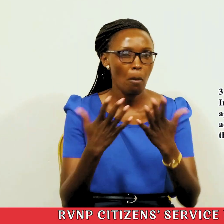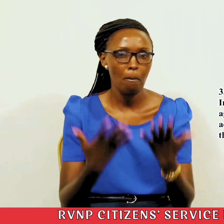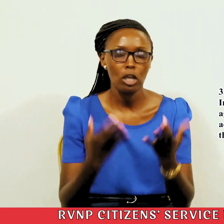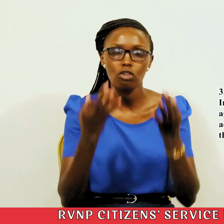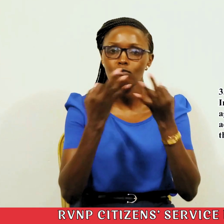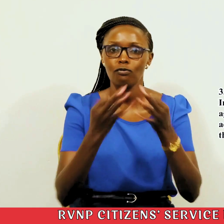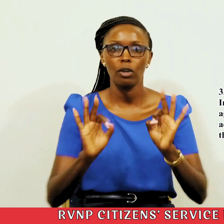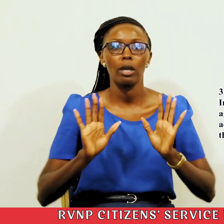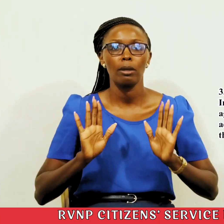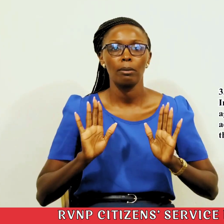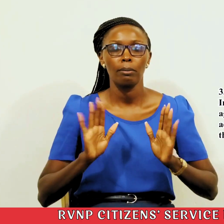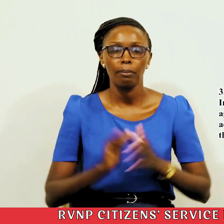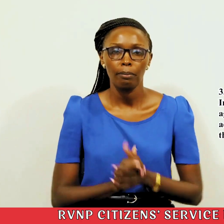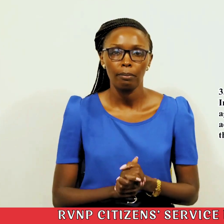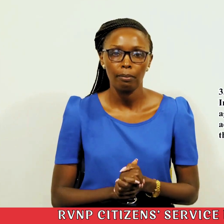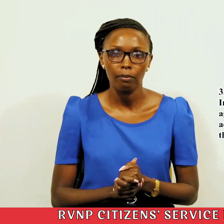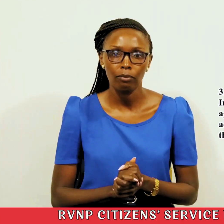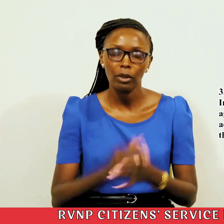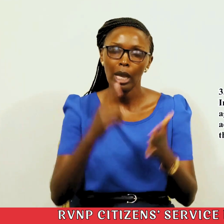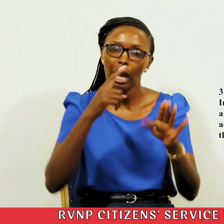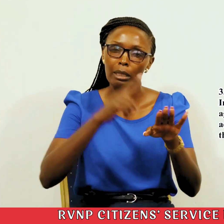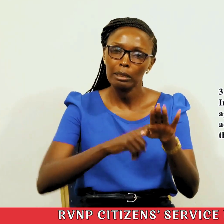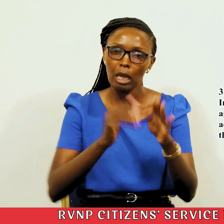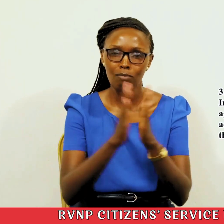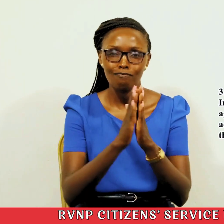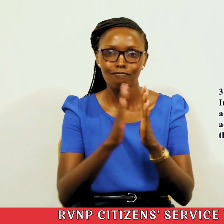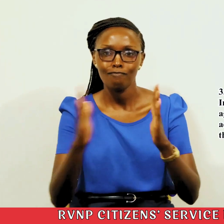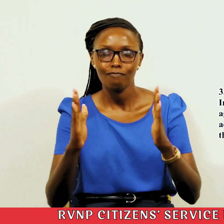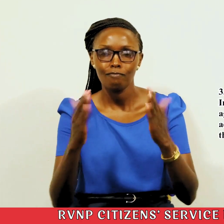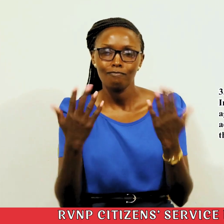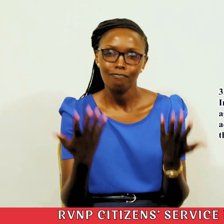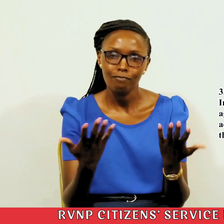service. The timeline is 1 day.